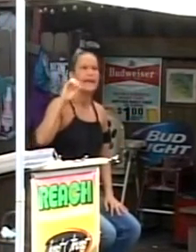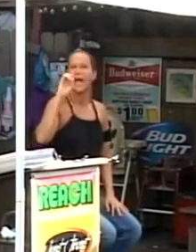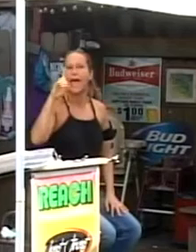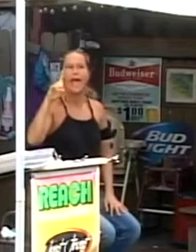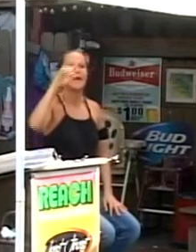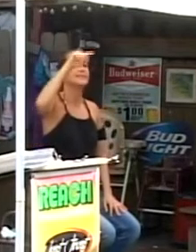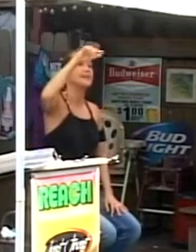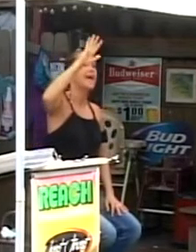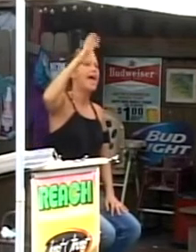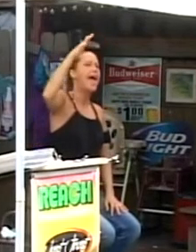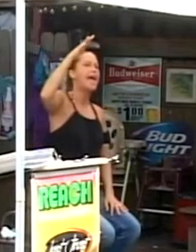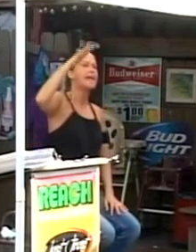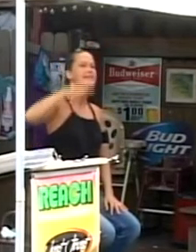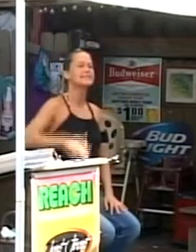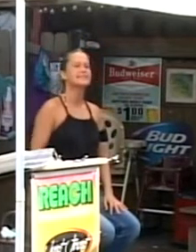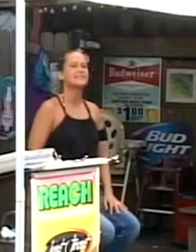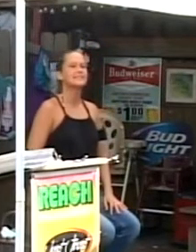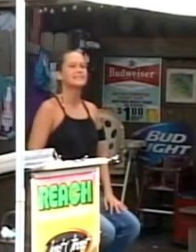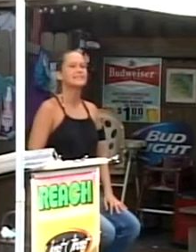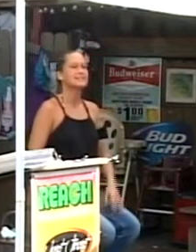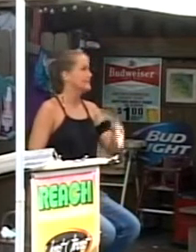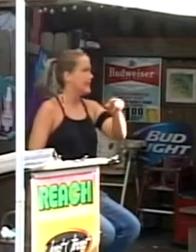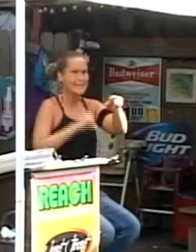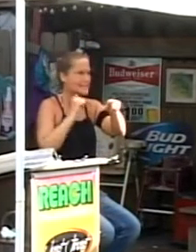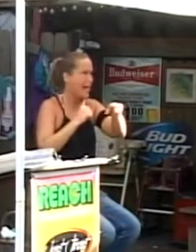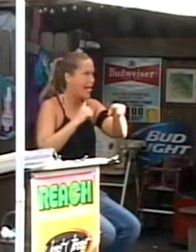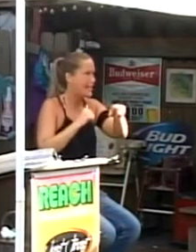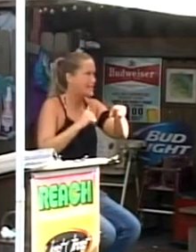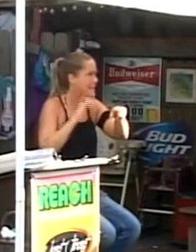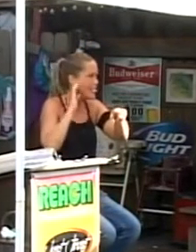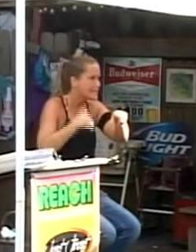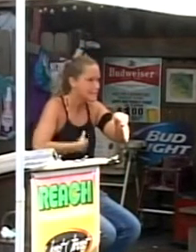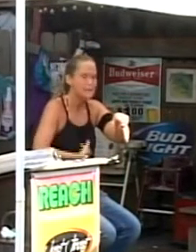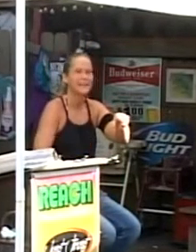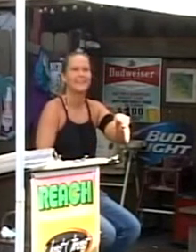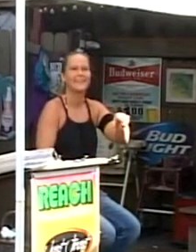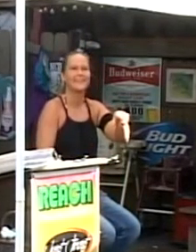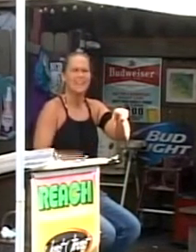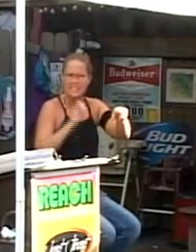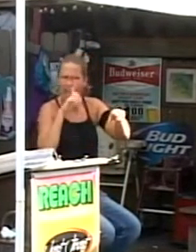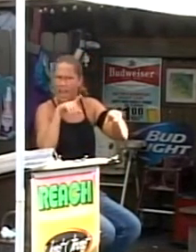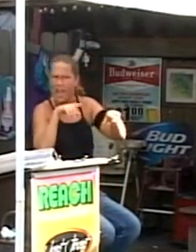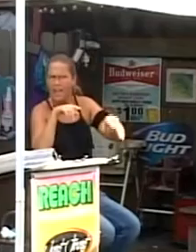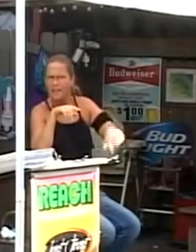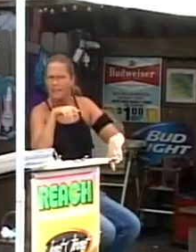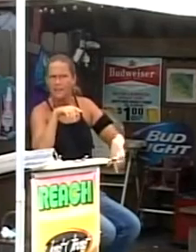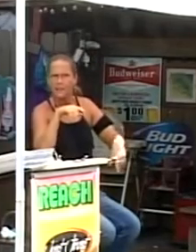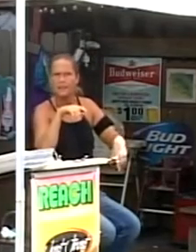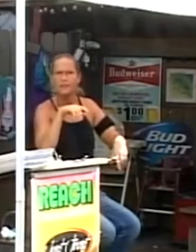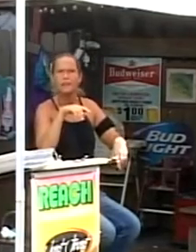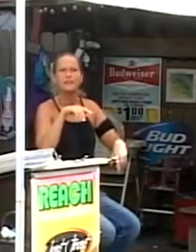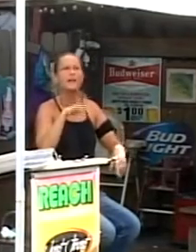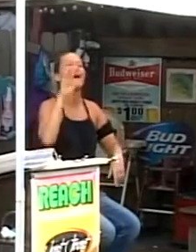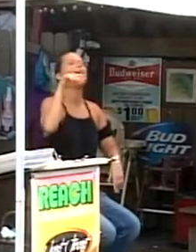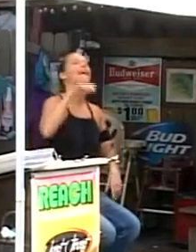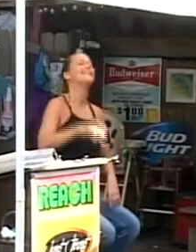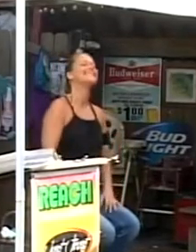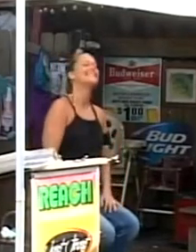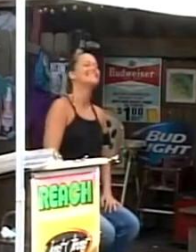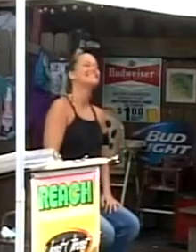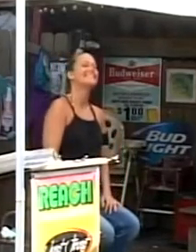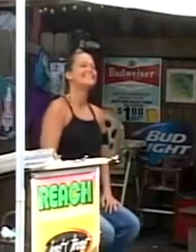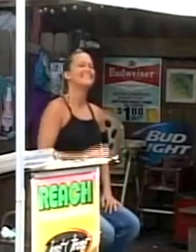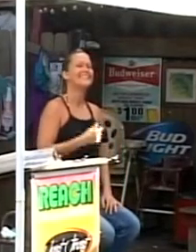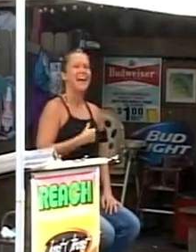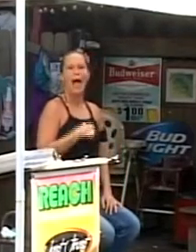Ed. Hey, Ed. He's not listening to me, is he? Is that Ed? His name's... Oh, there he is. I'm